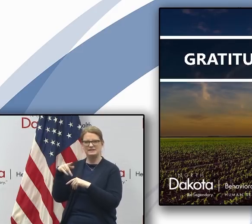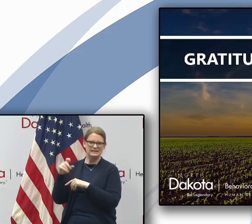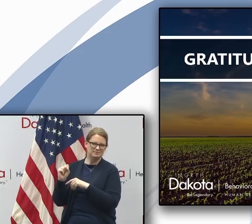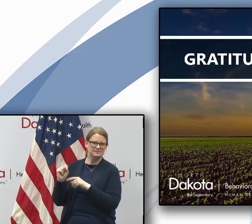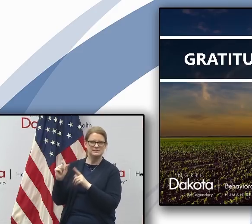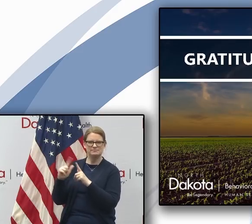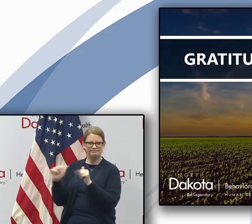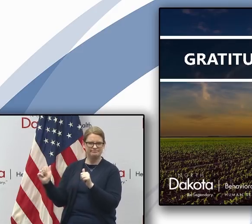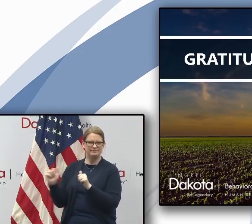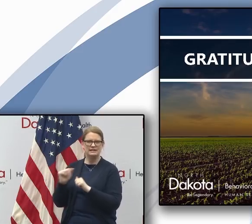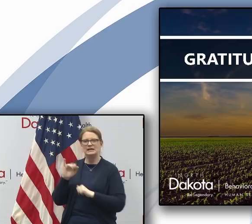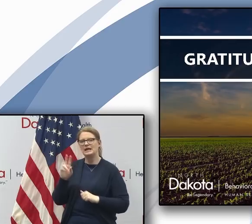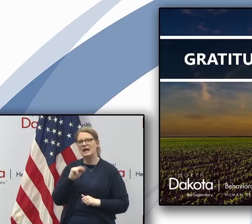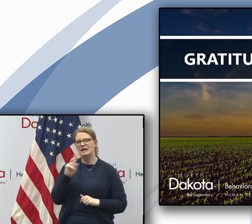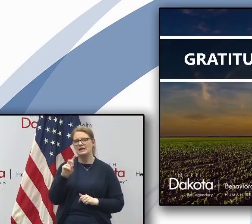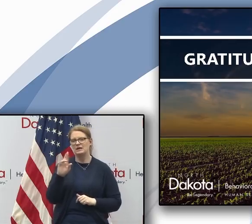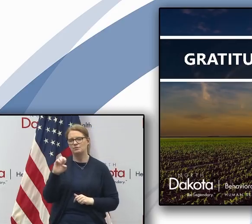ND